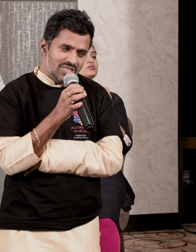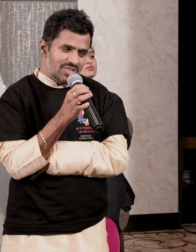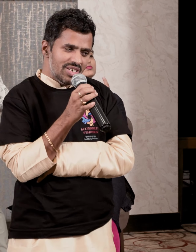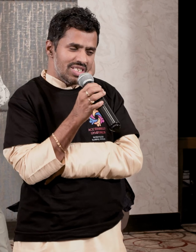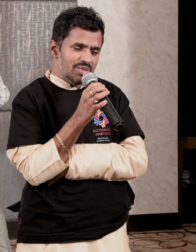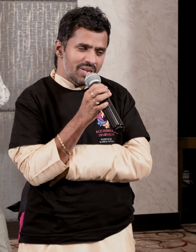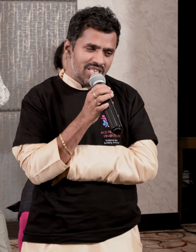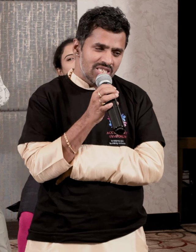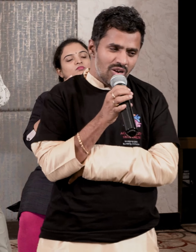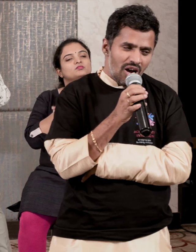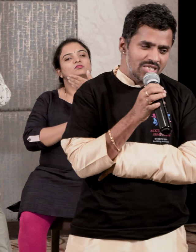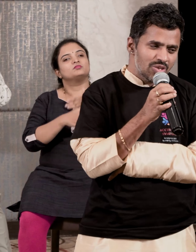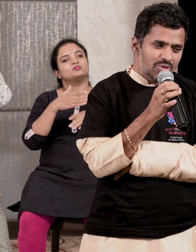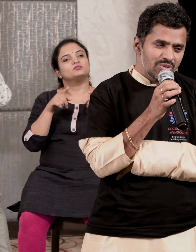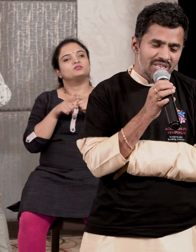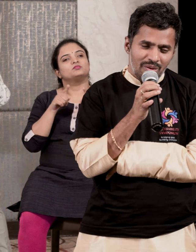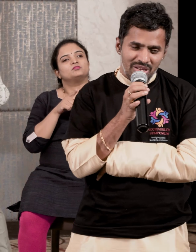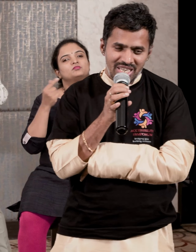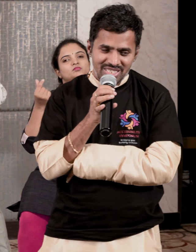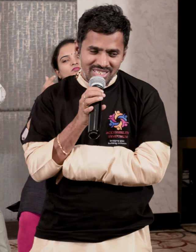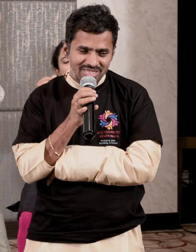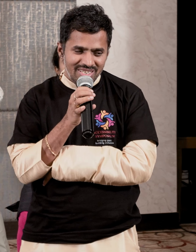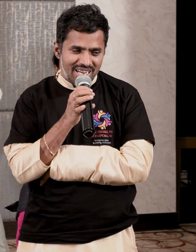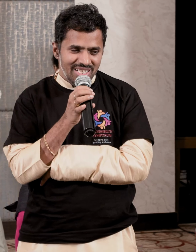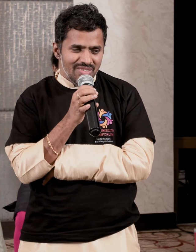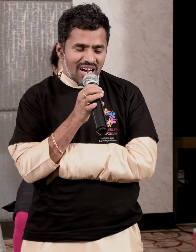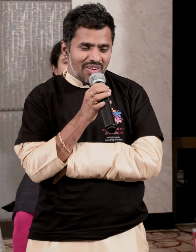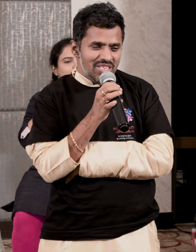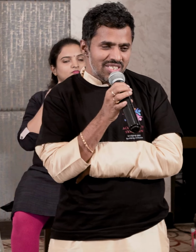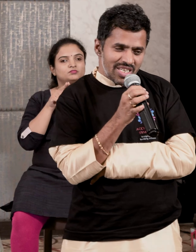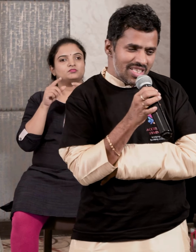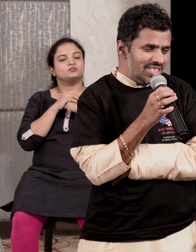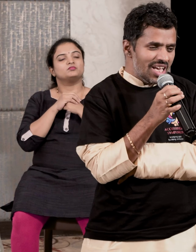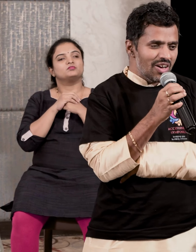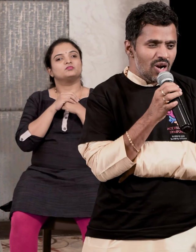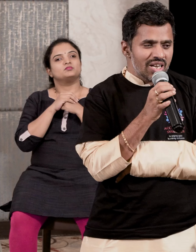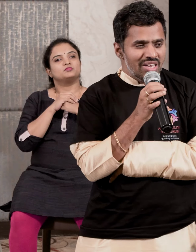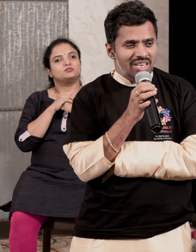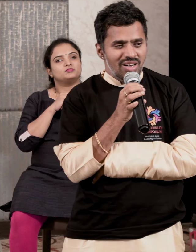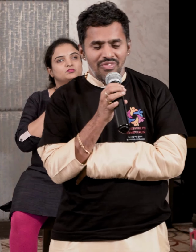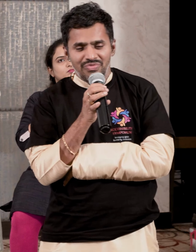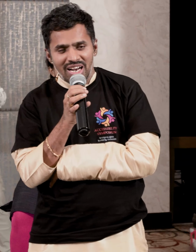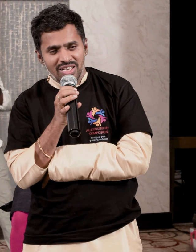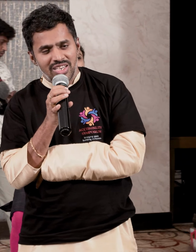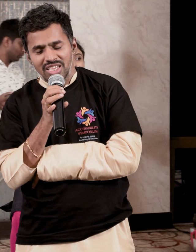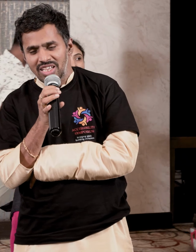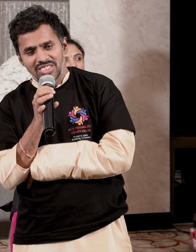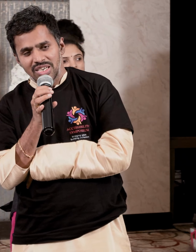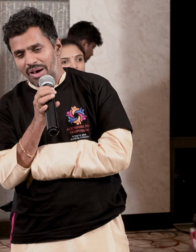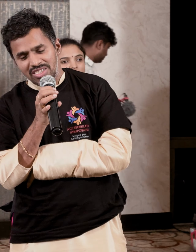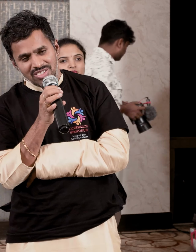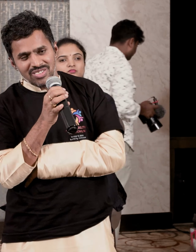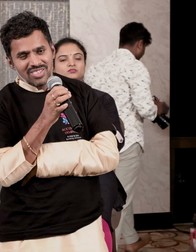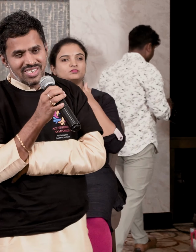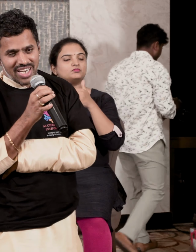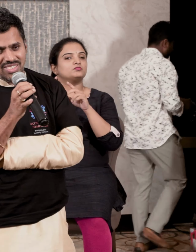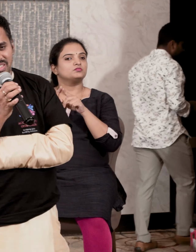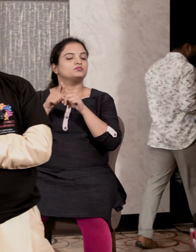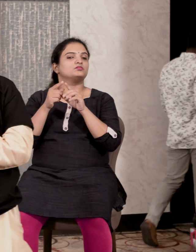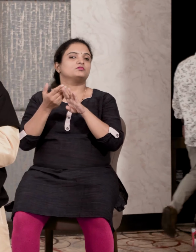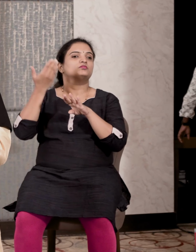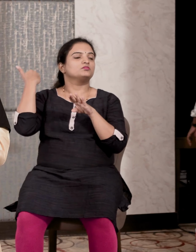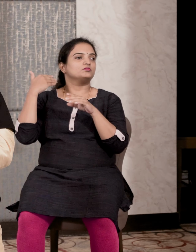with disabilities also do use that application, right? And which they are not aware of that until the recent past,